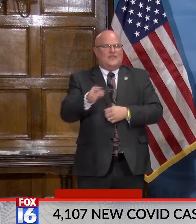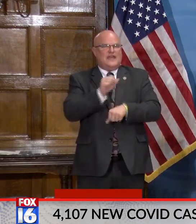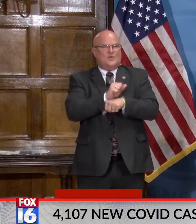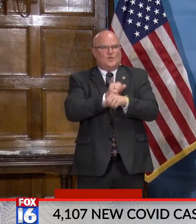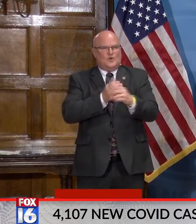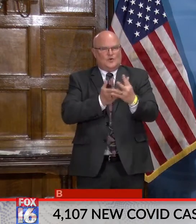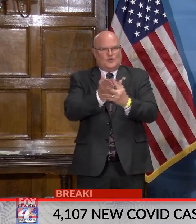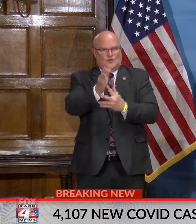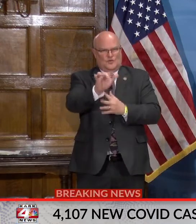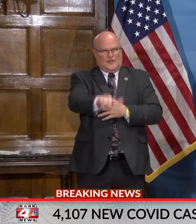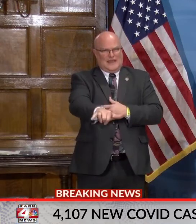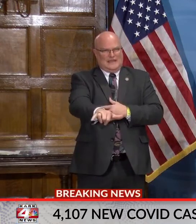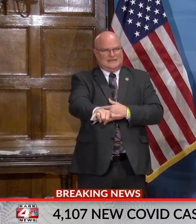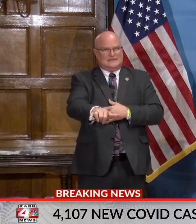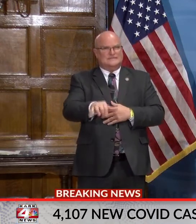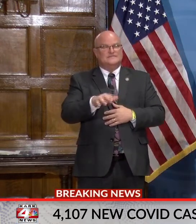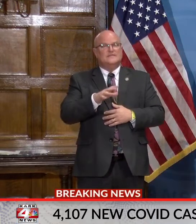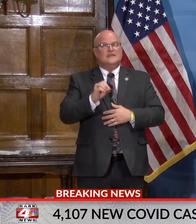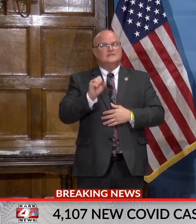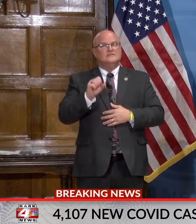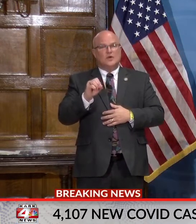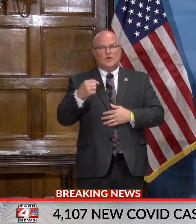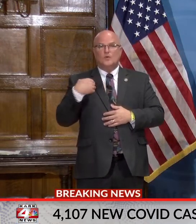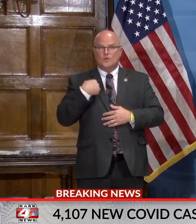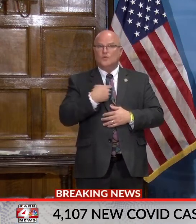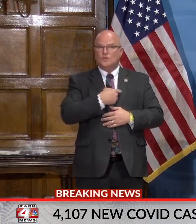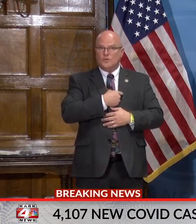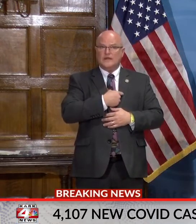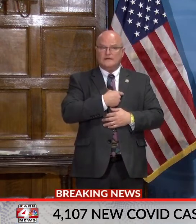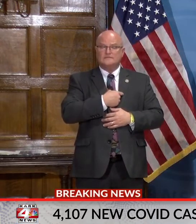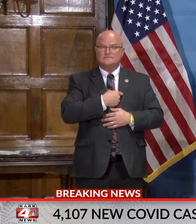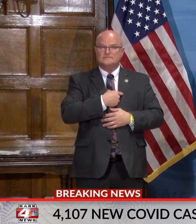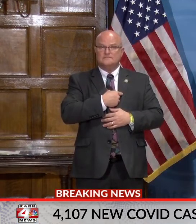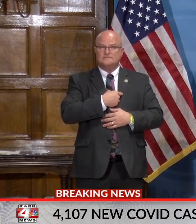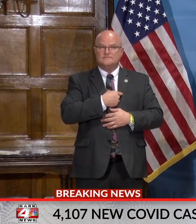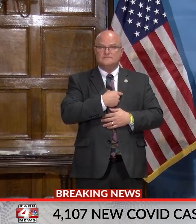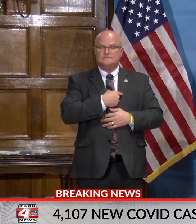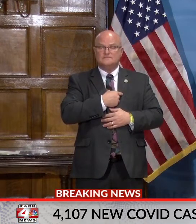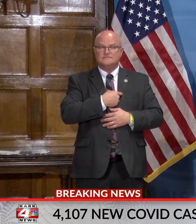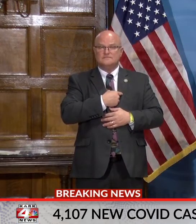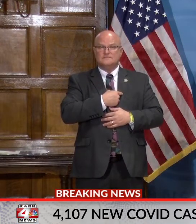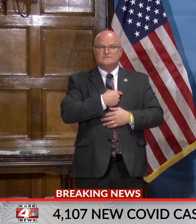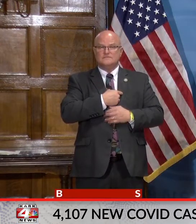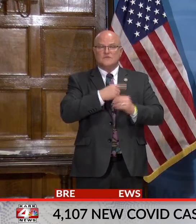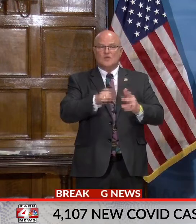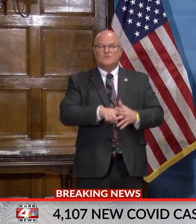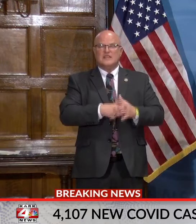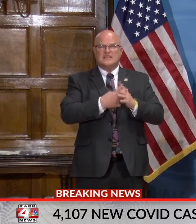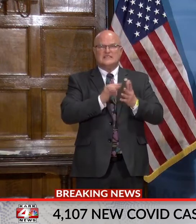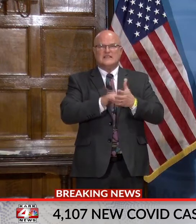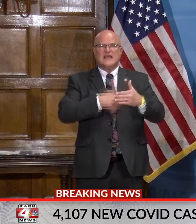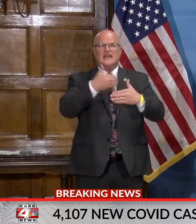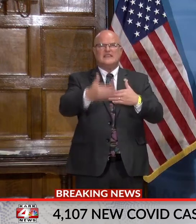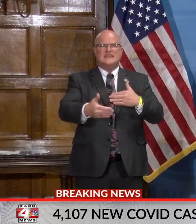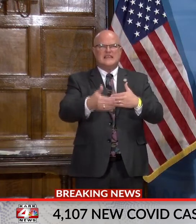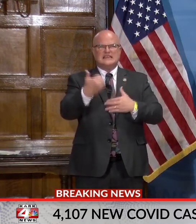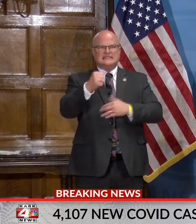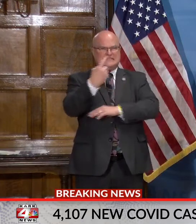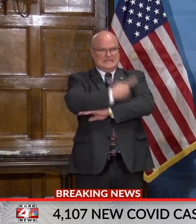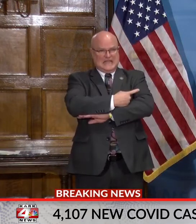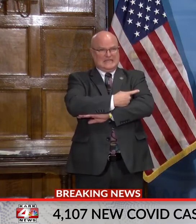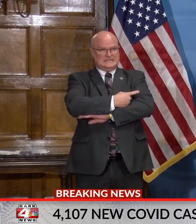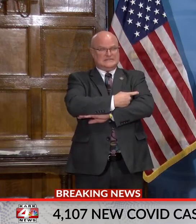that. And so we're going to be initiating that in the next 10